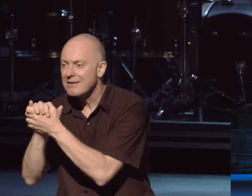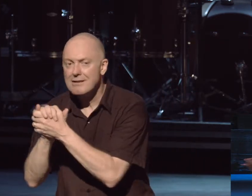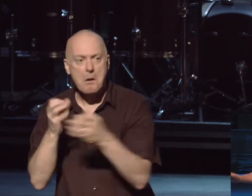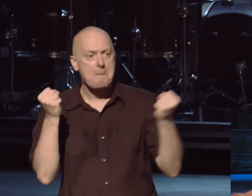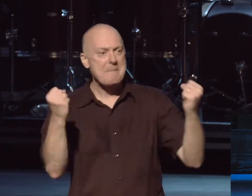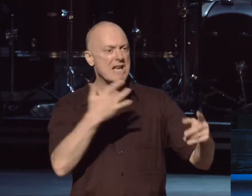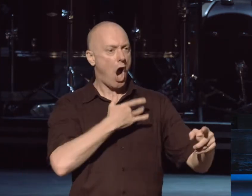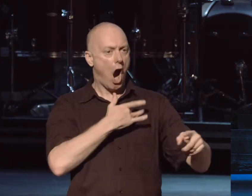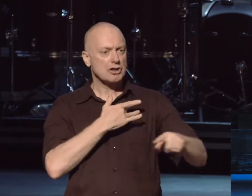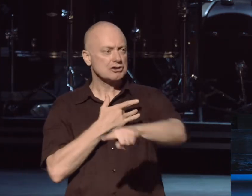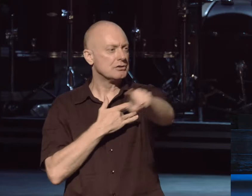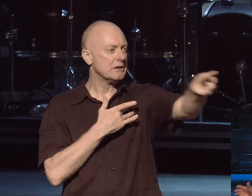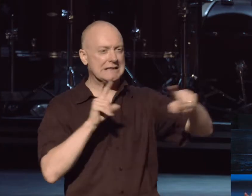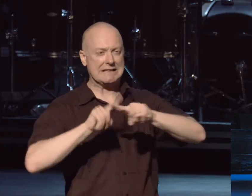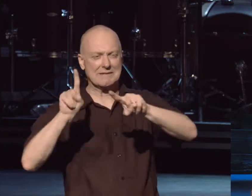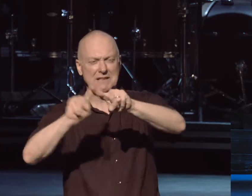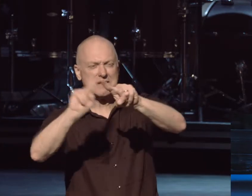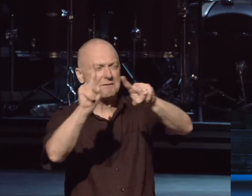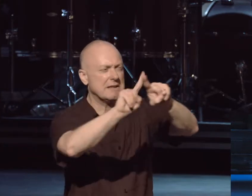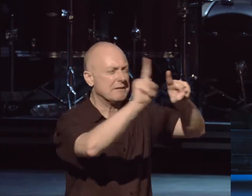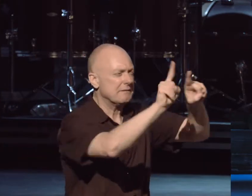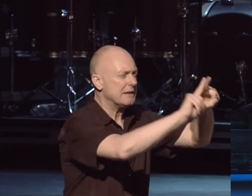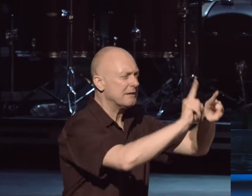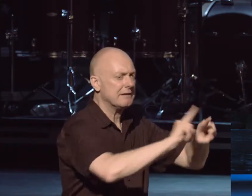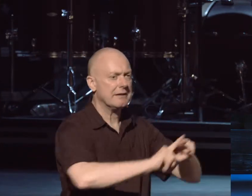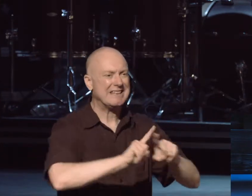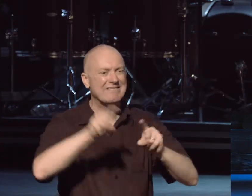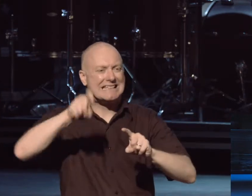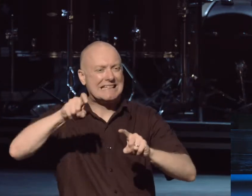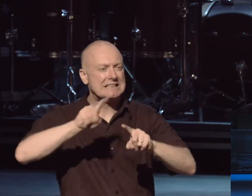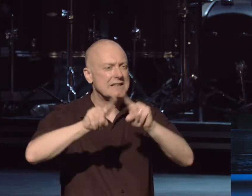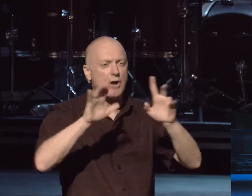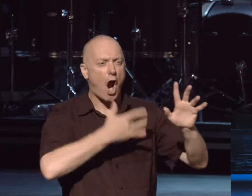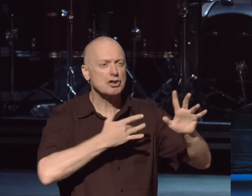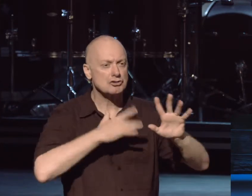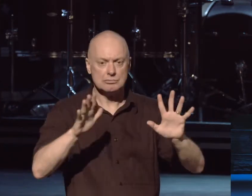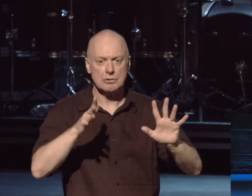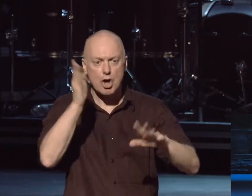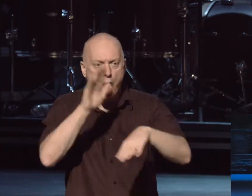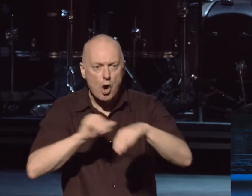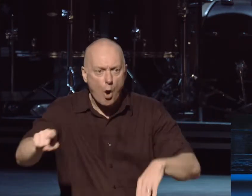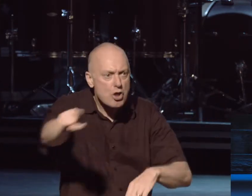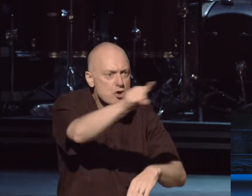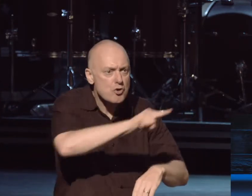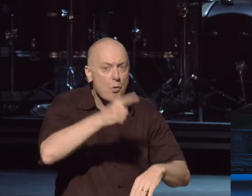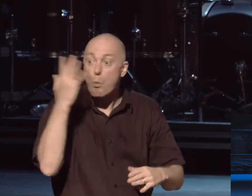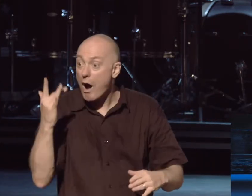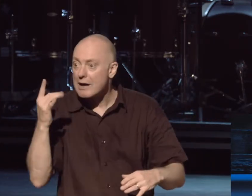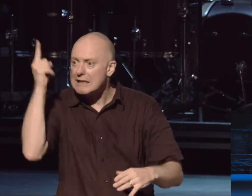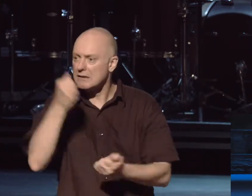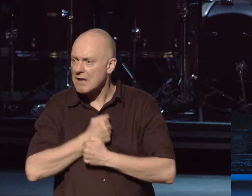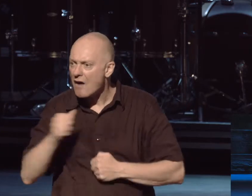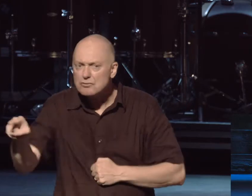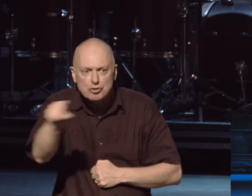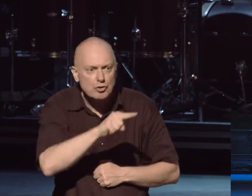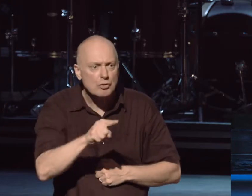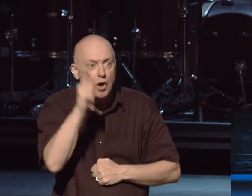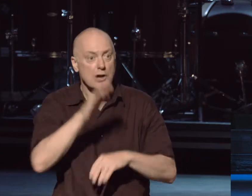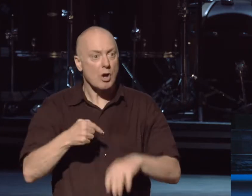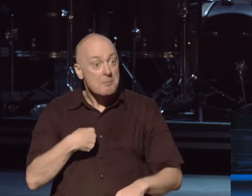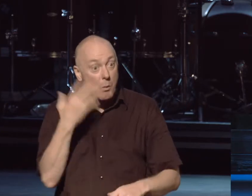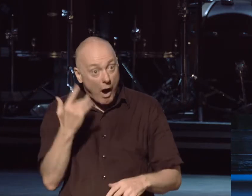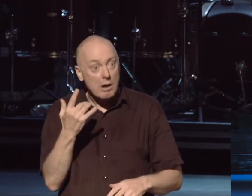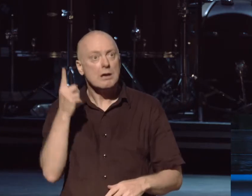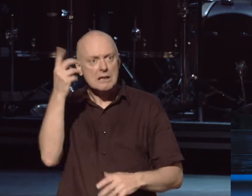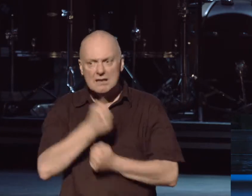think of all the hearts in the room right now. Think of all the different hearts in different places and the different needs. God's calling you because he loves you. And God's